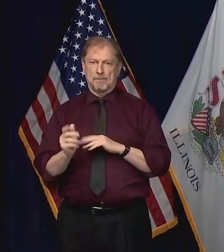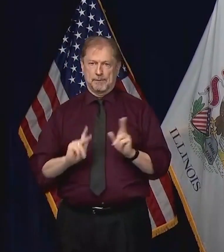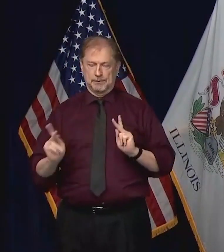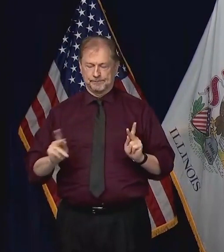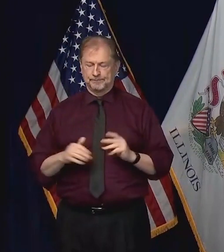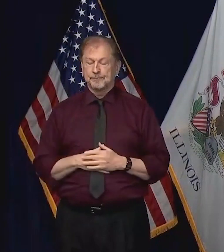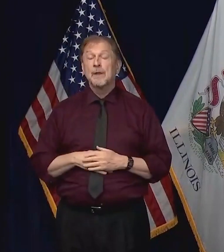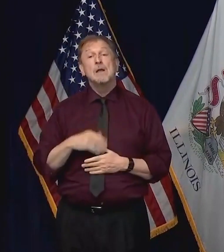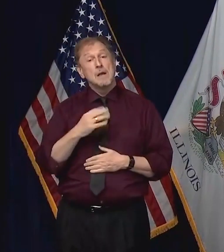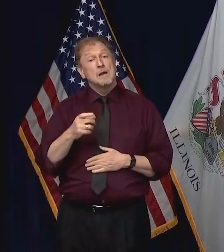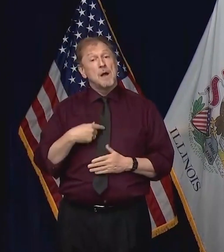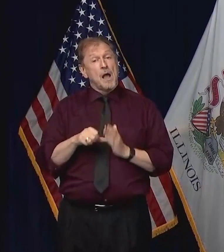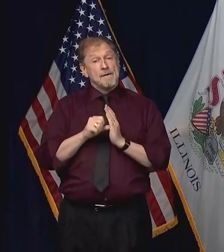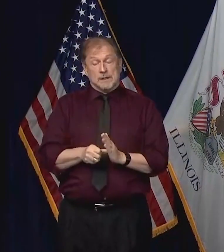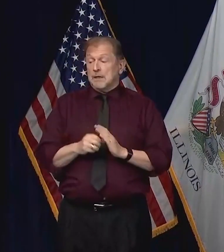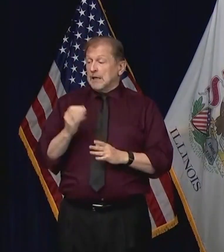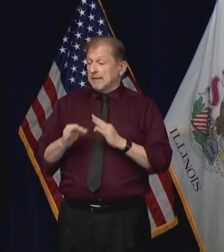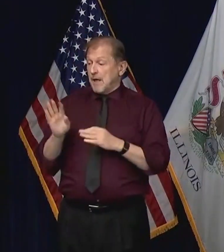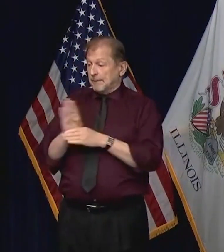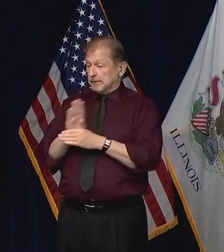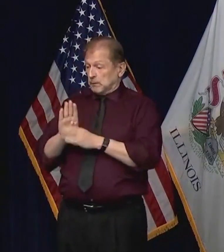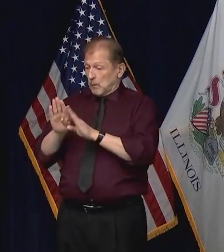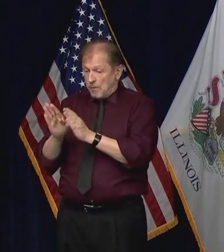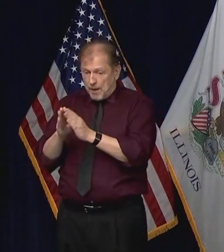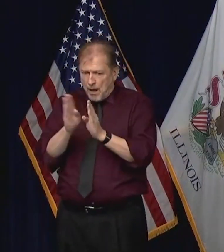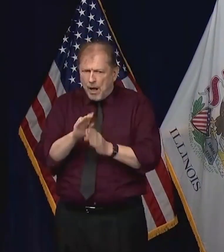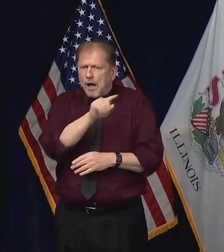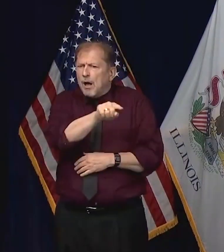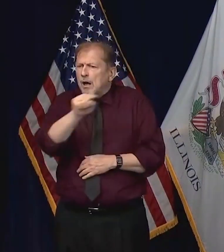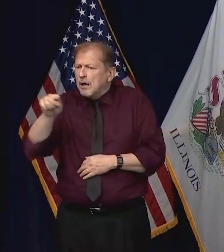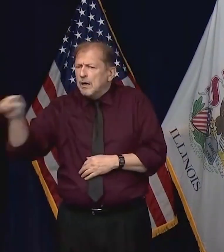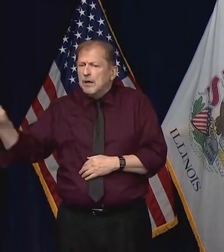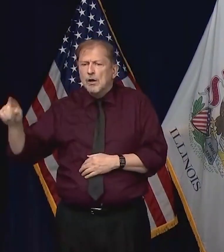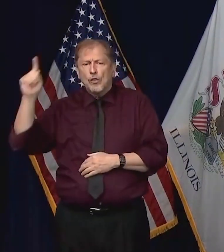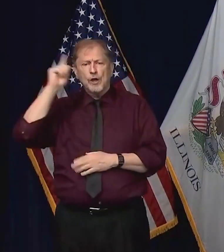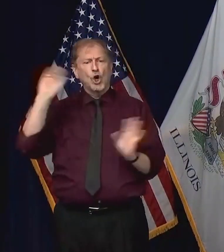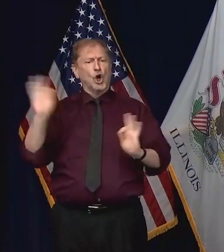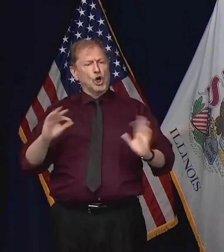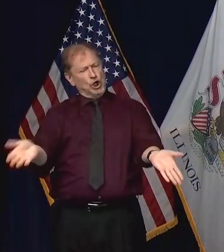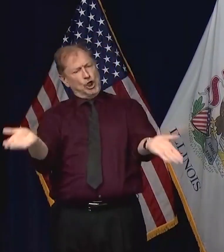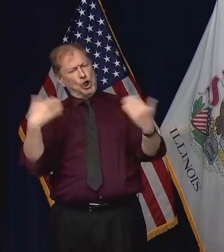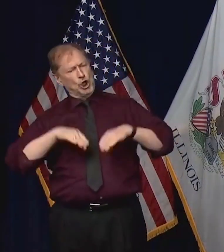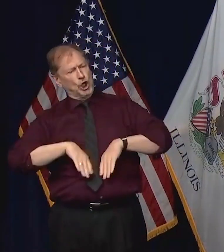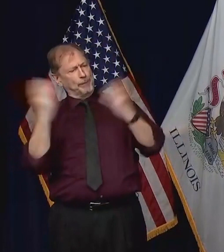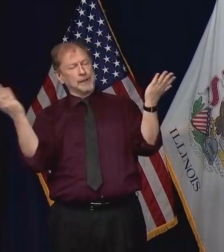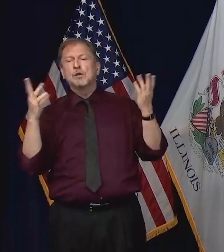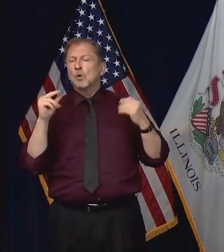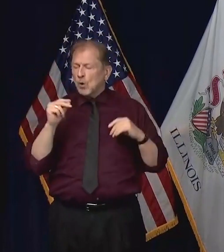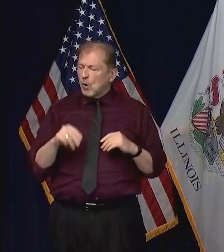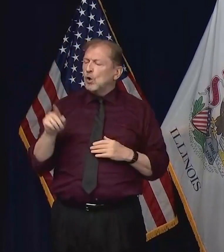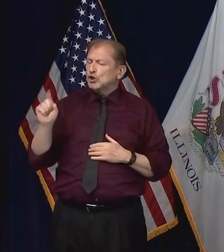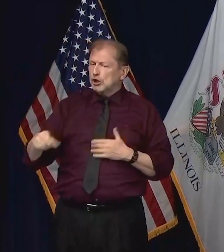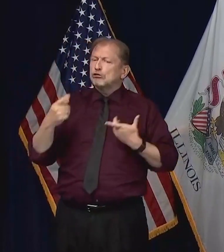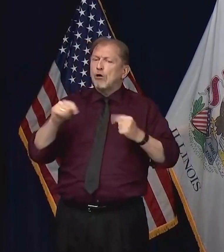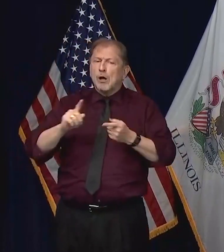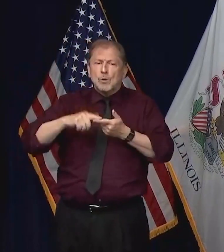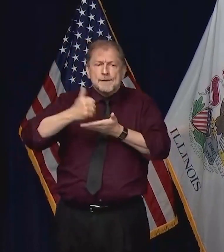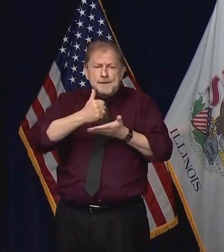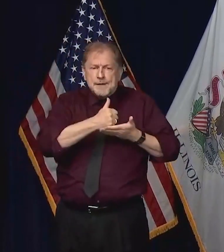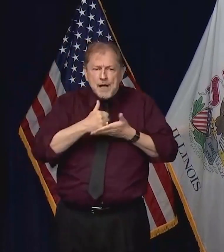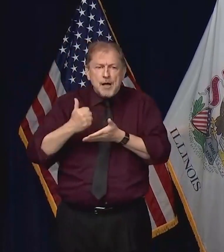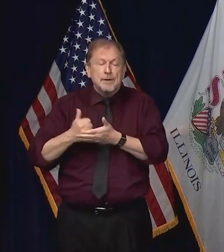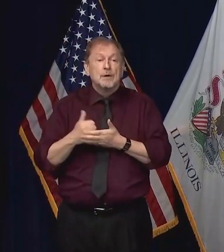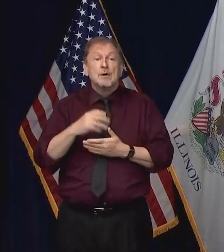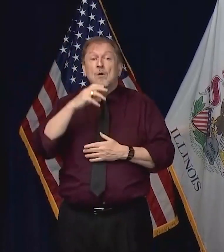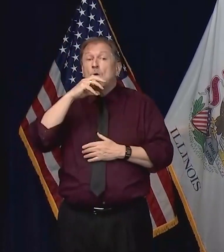as businesses reopen, employers should do everything in their power to provide remote accommodation for